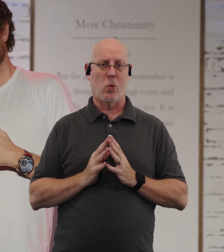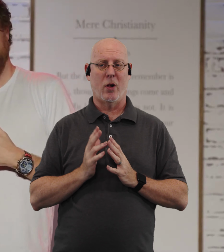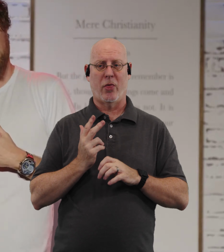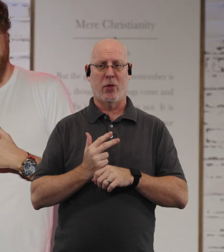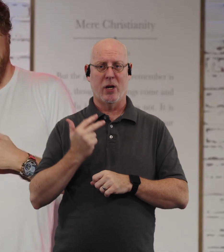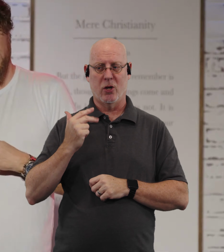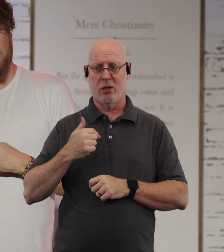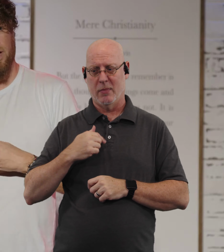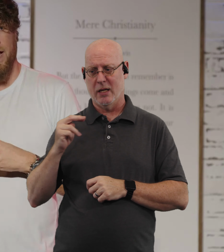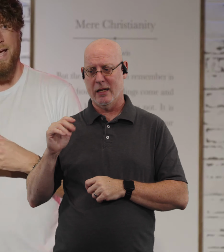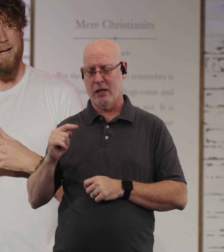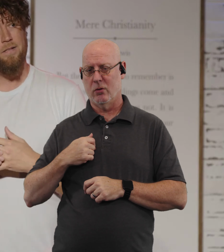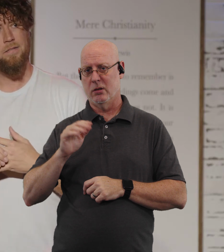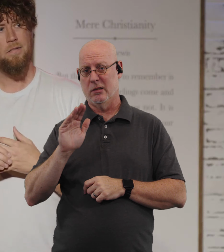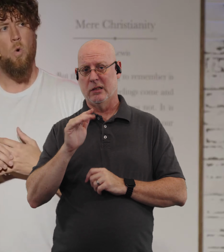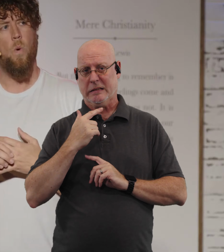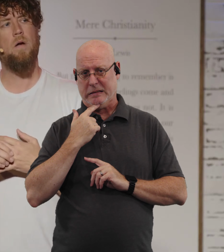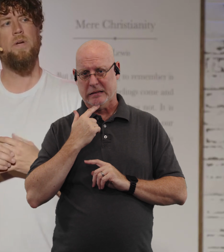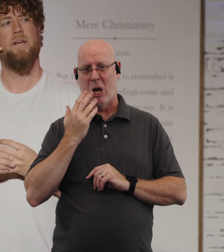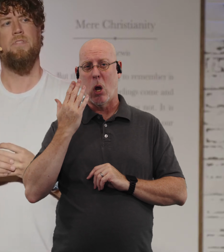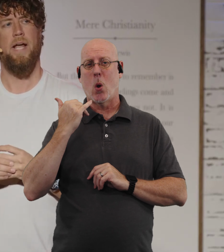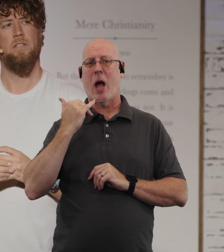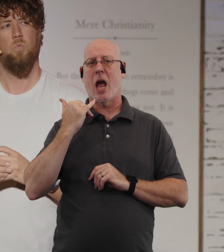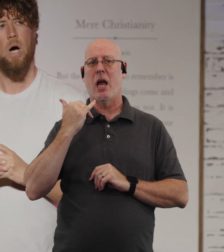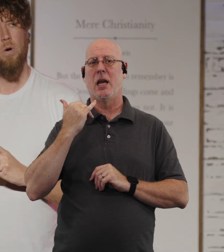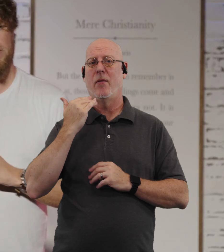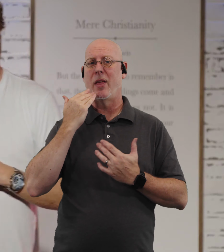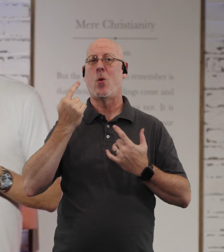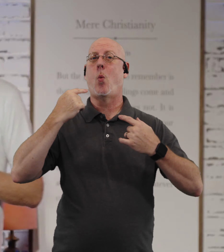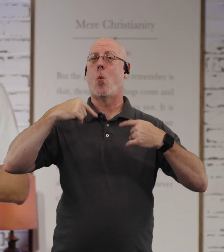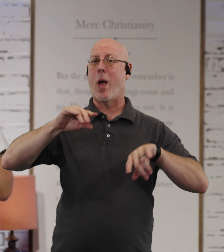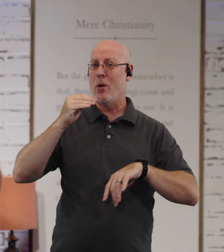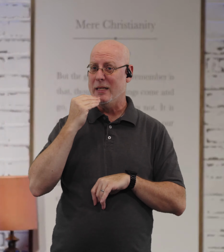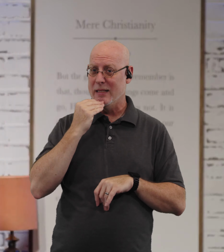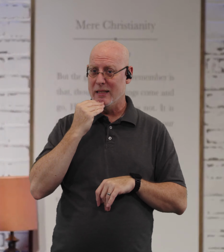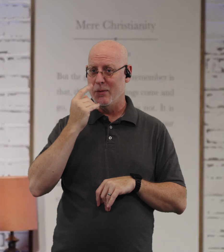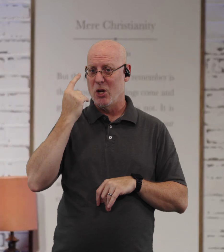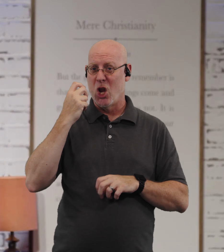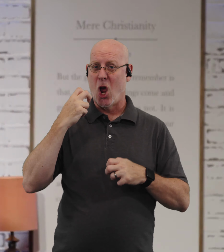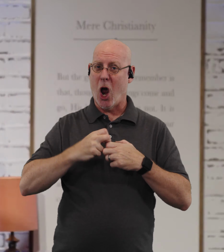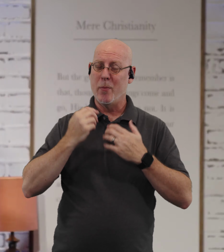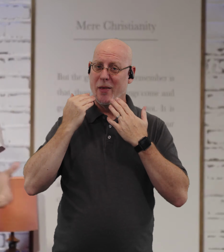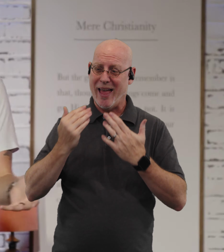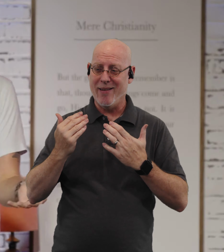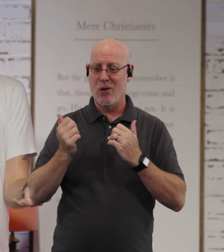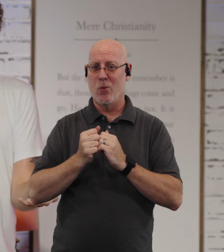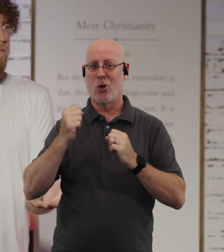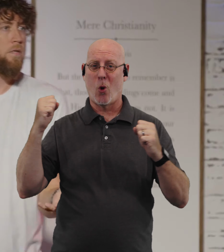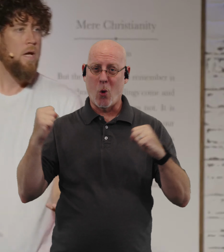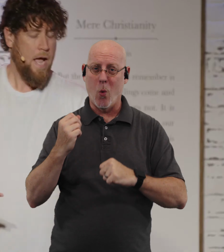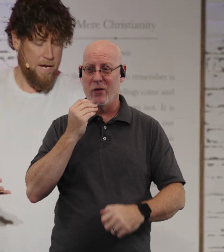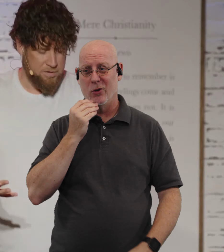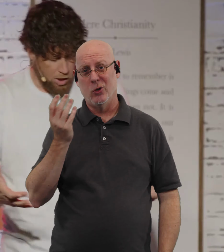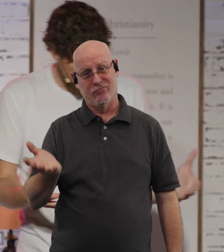And about 3 years ago, me and Nate were like, hey, why don't we give thanks while we're eating? because it's hard to be grateful with cold food,